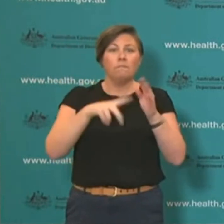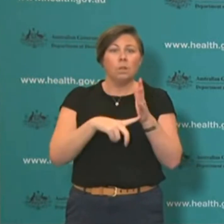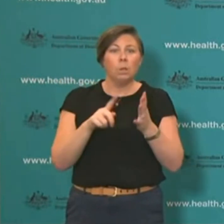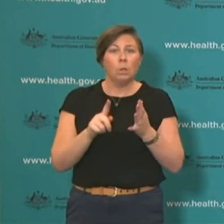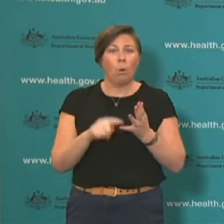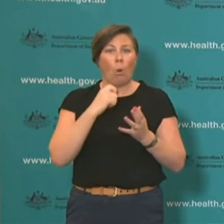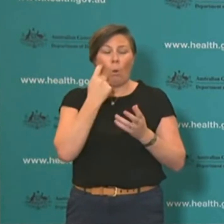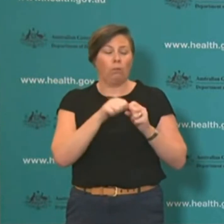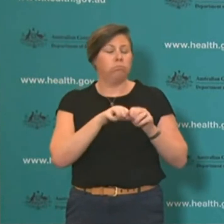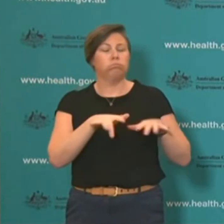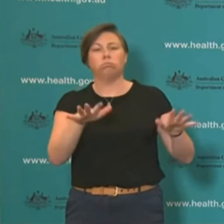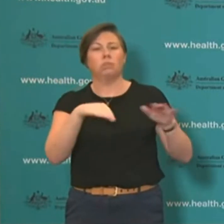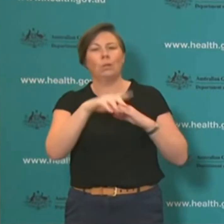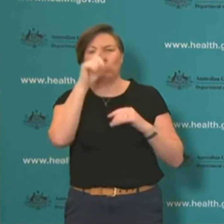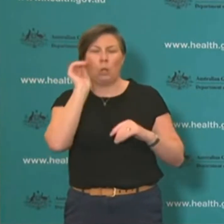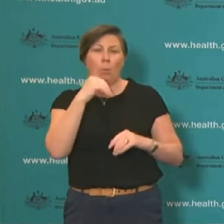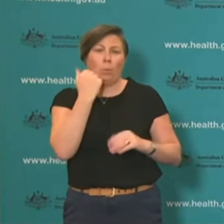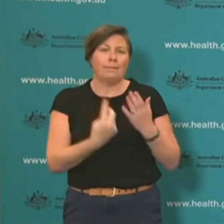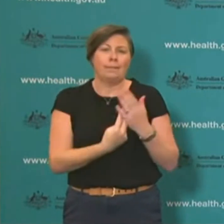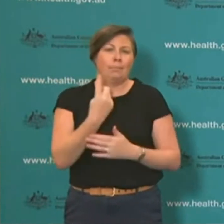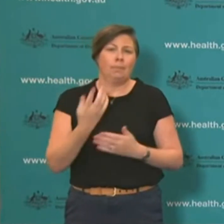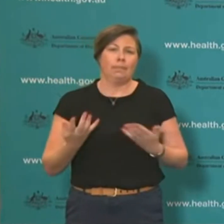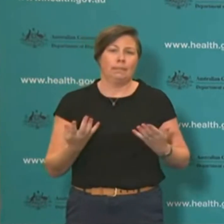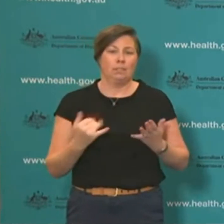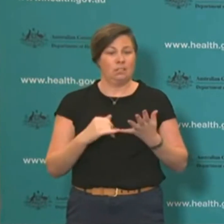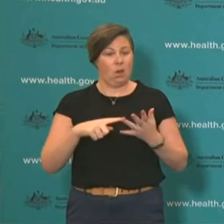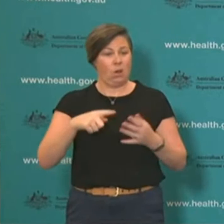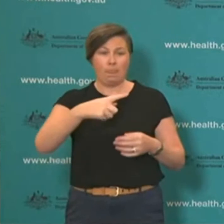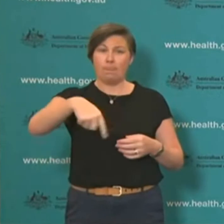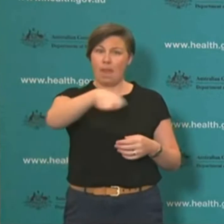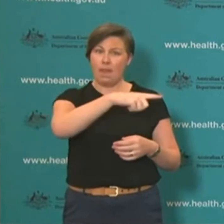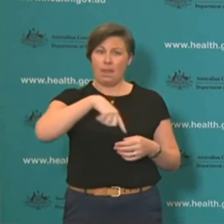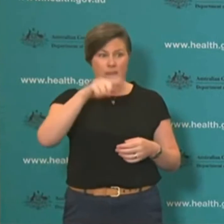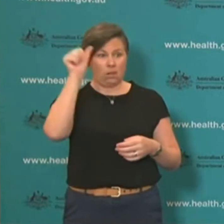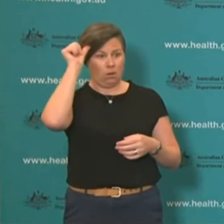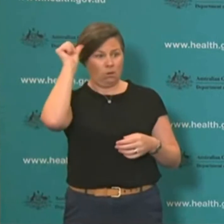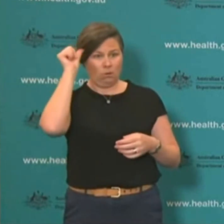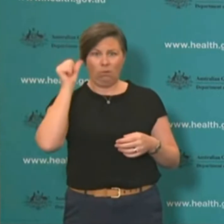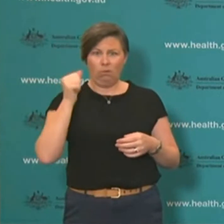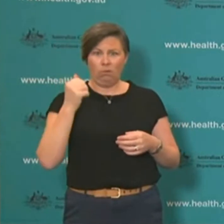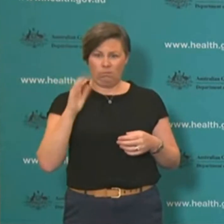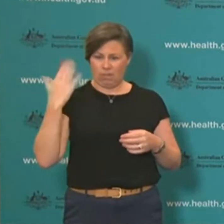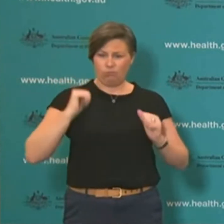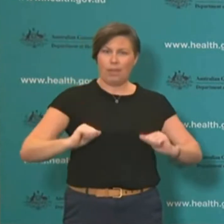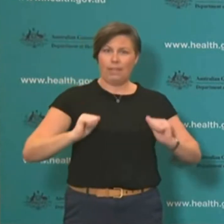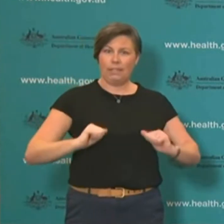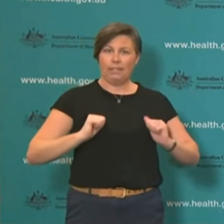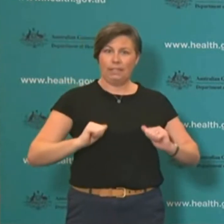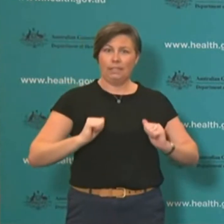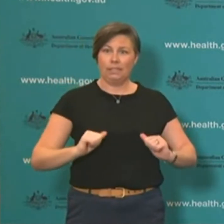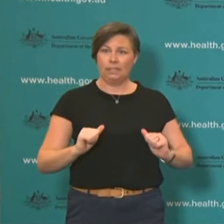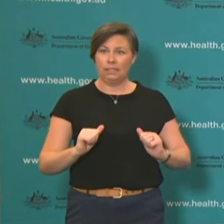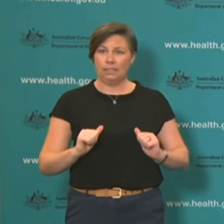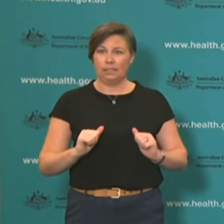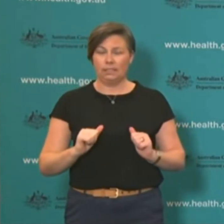care. So the base level of training was required to have been given by the Australian Commission